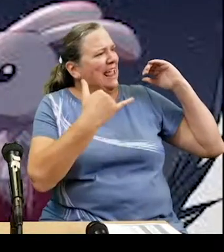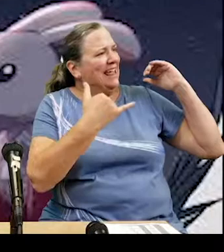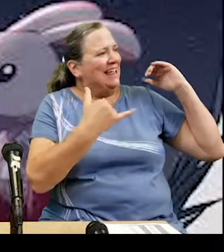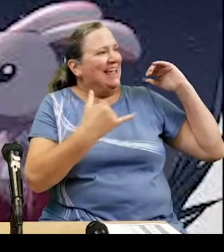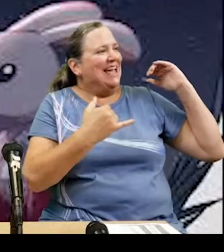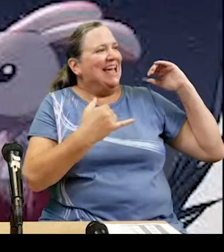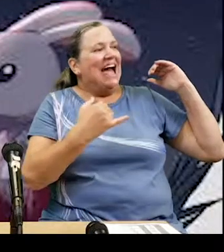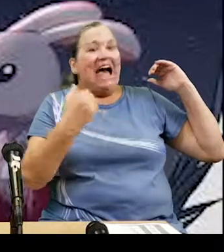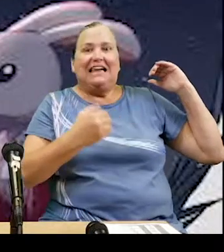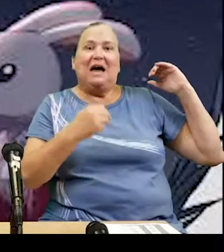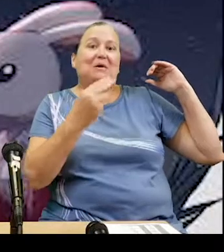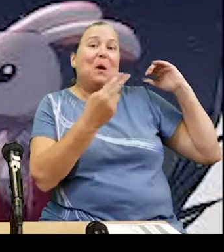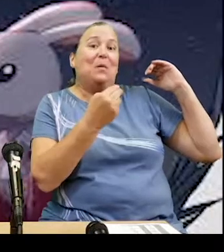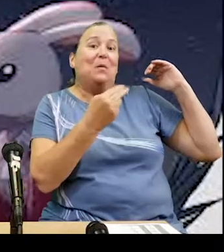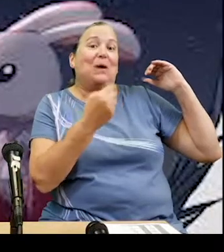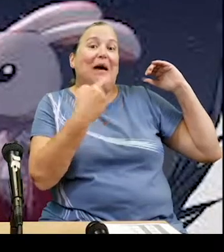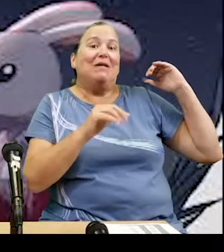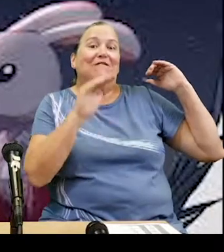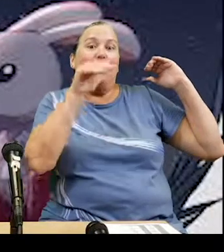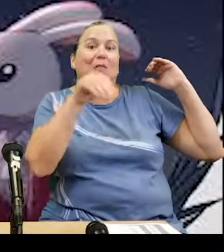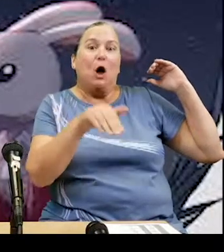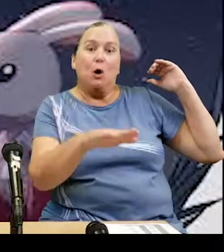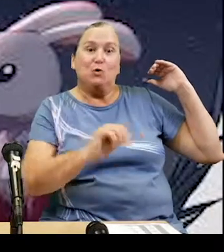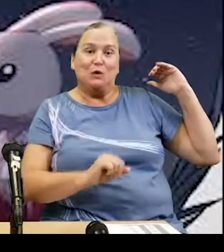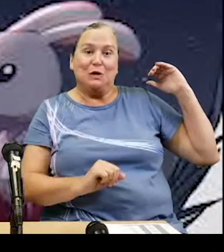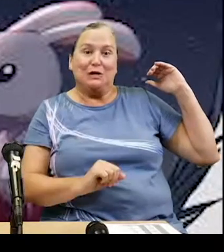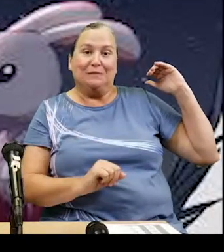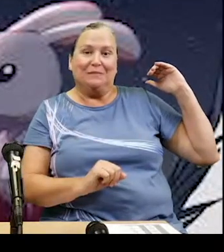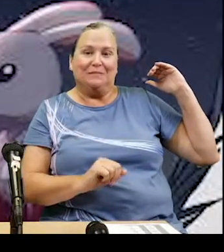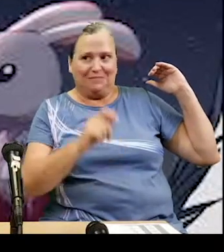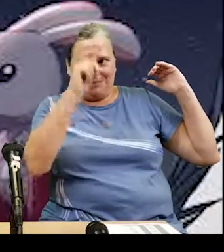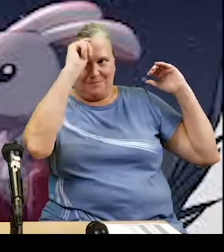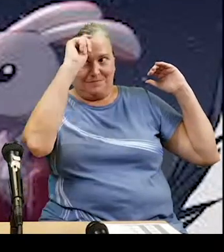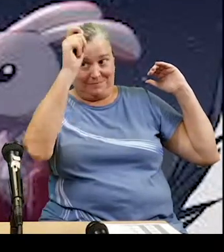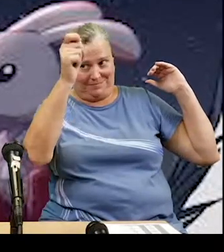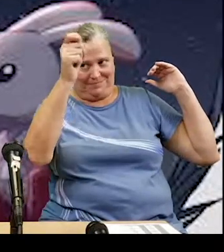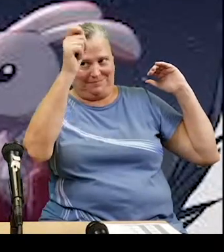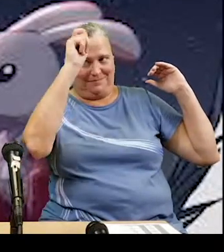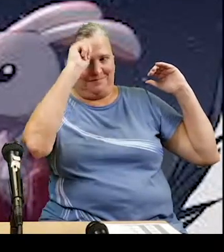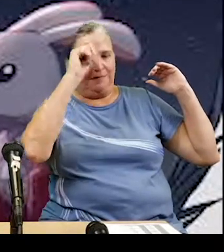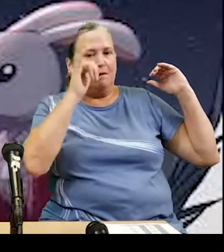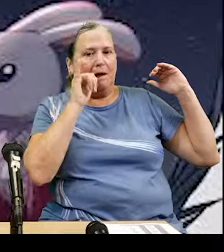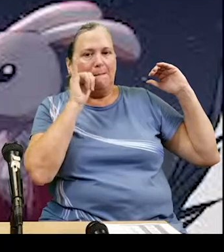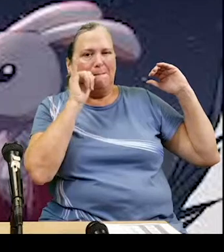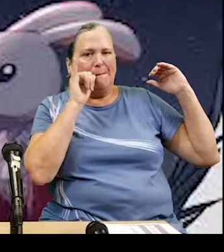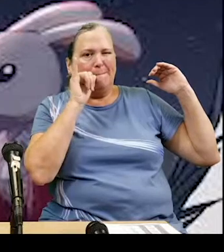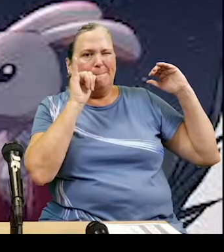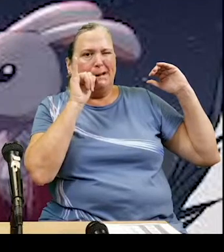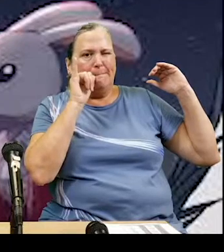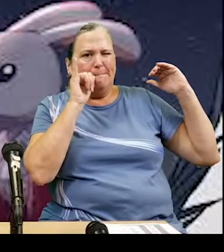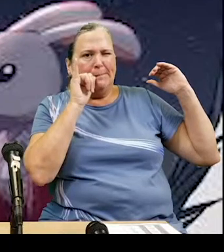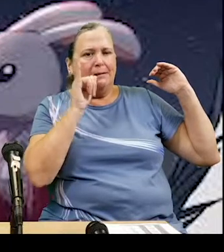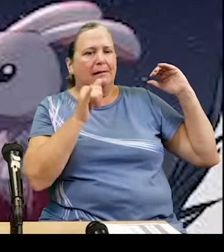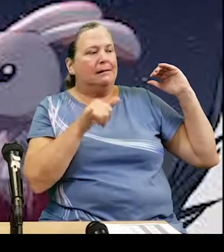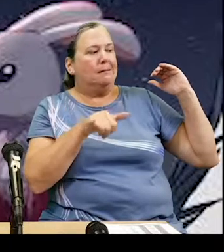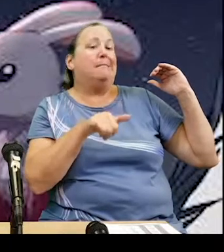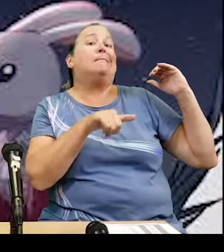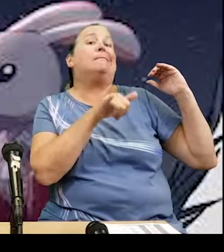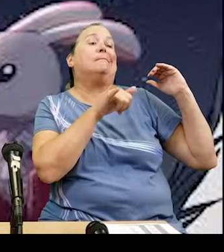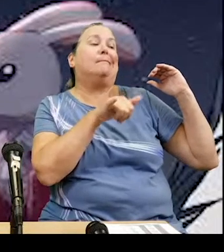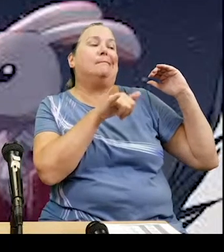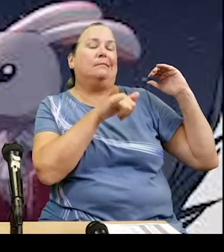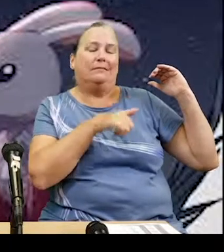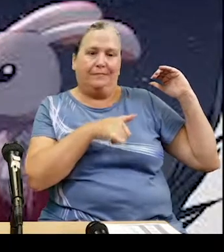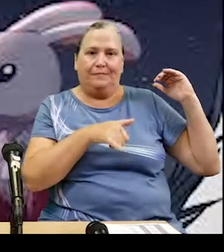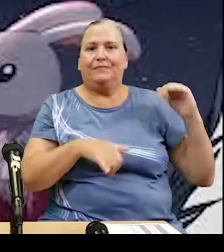and kept walking. "There you are now," said the fisherman. He took the pipe out of his mouth and pointed with the stem of it at a star in the purpling